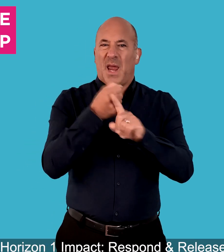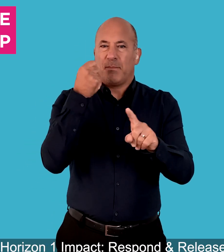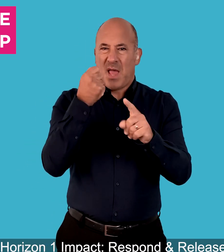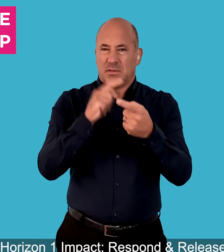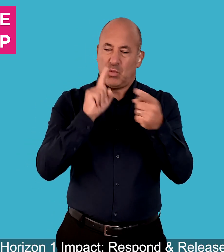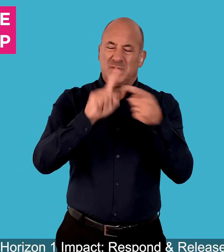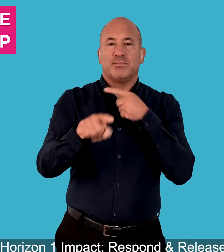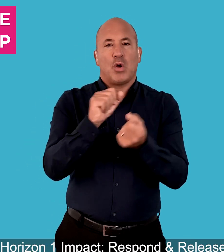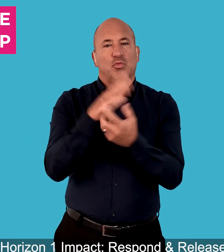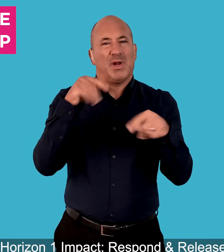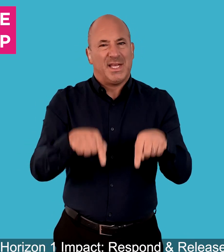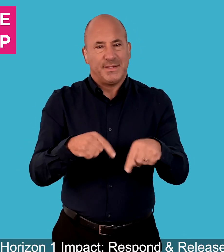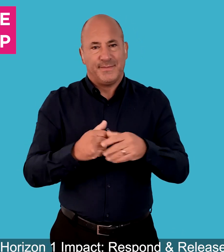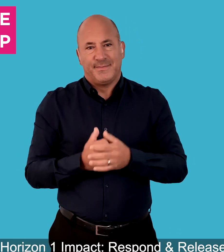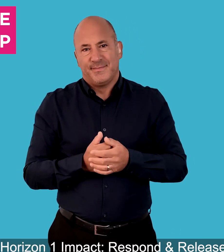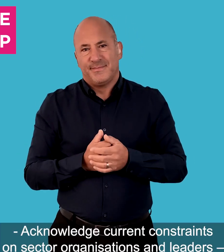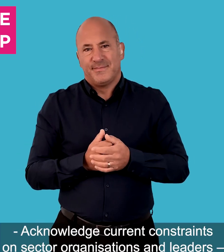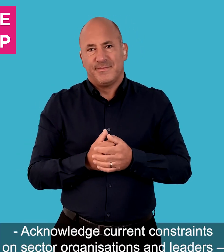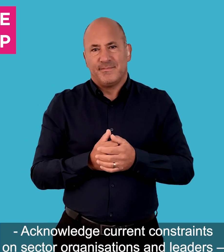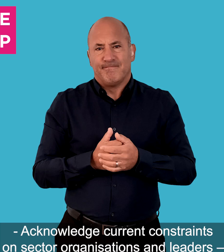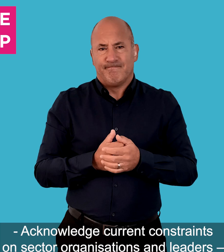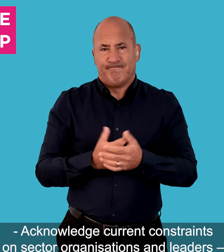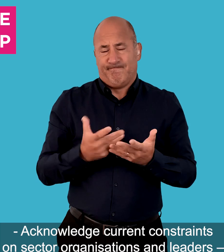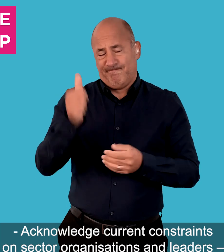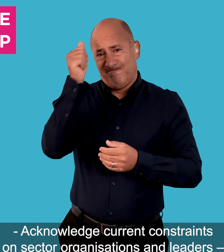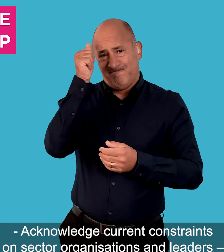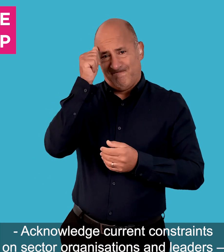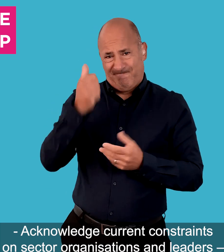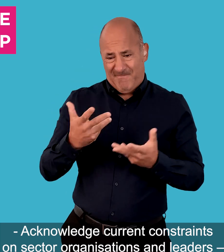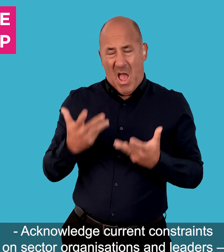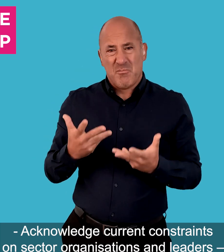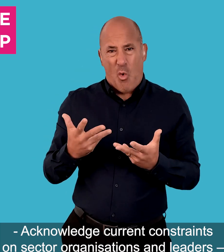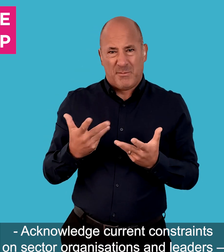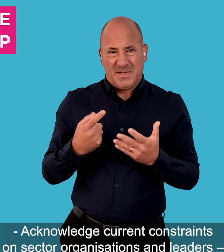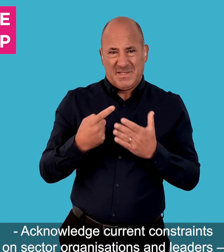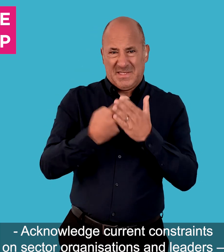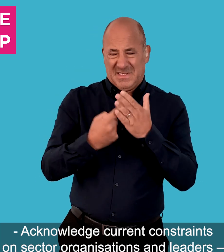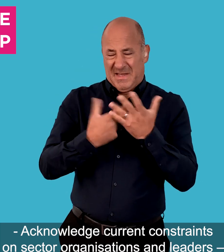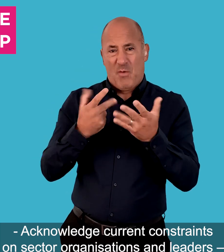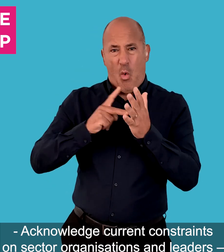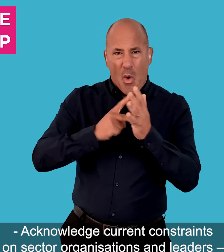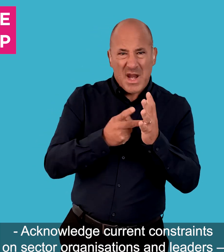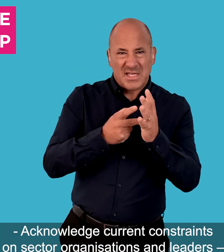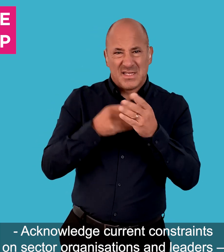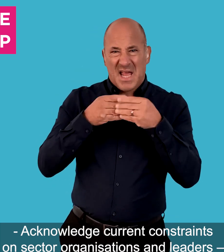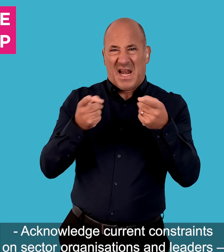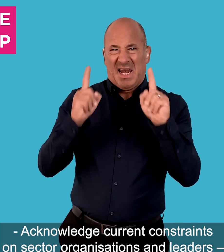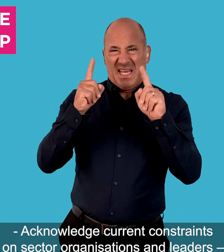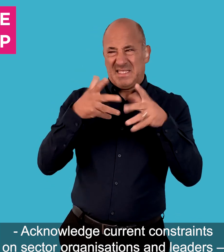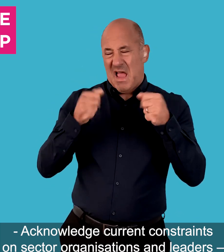Horizon 1 impact, respond and release. Acknowledge current constraints on sector organisations and